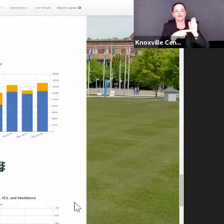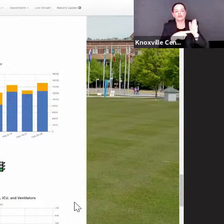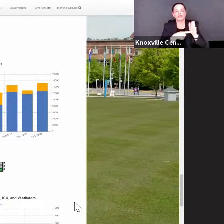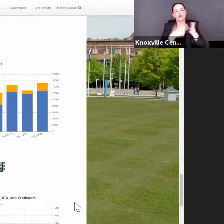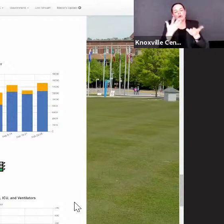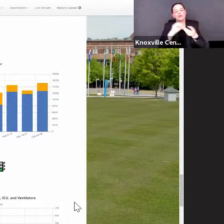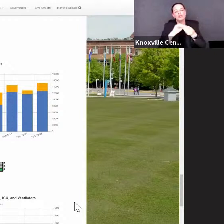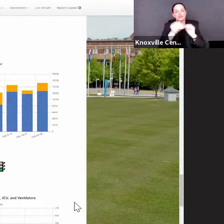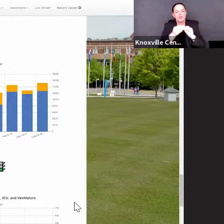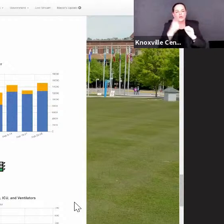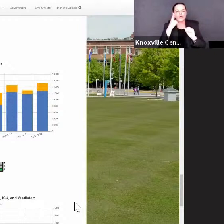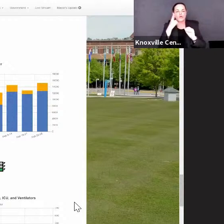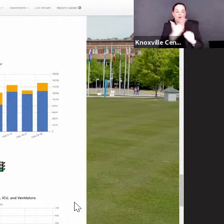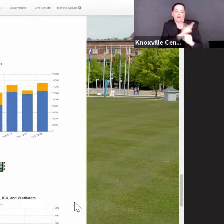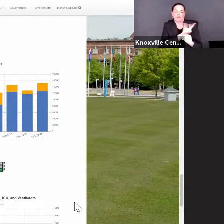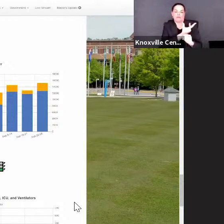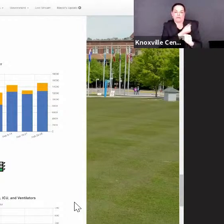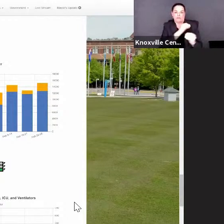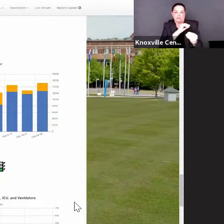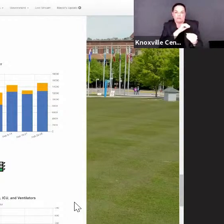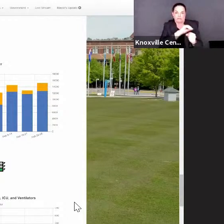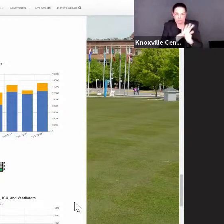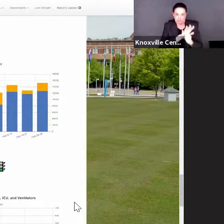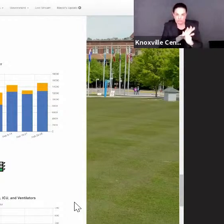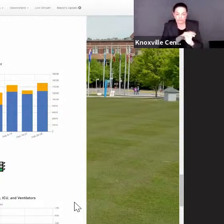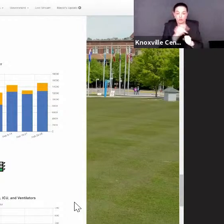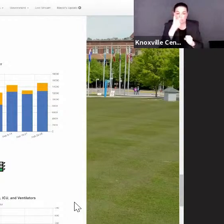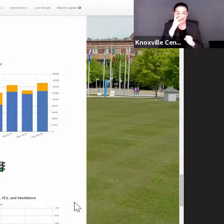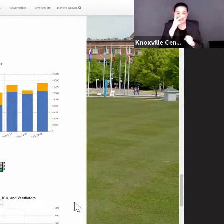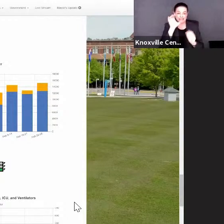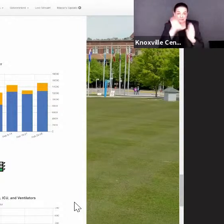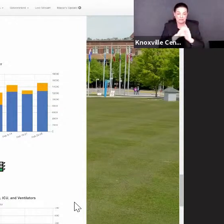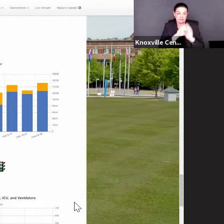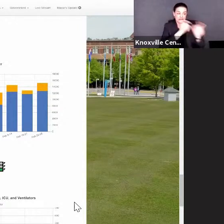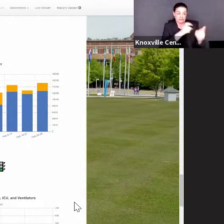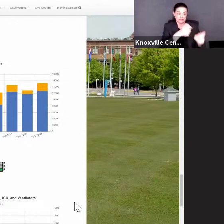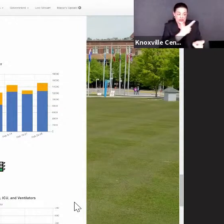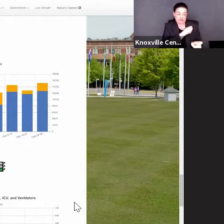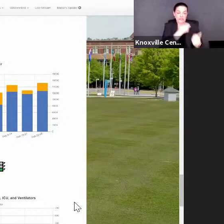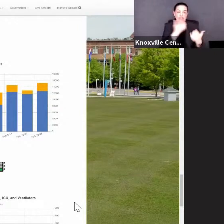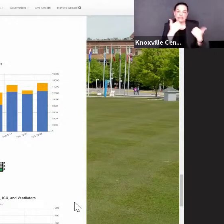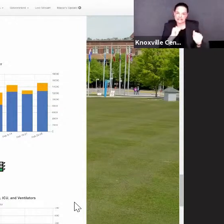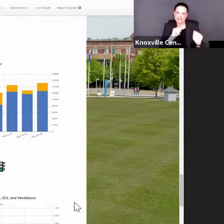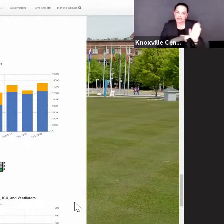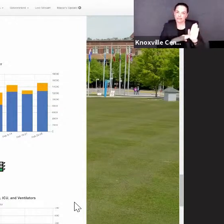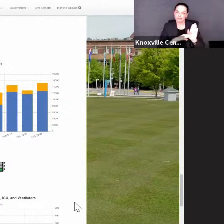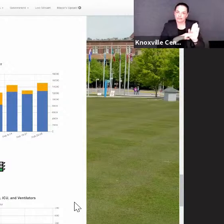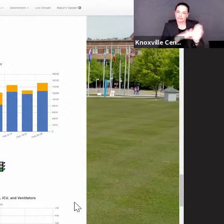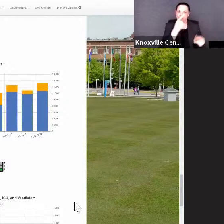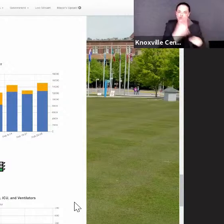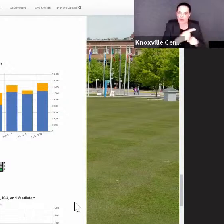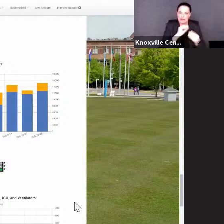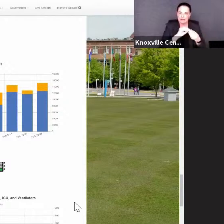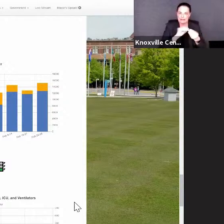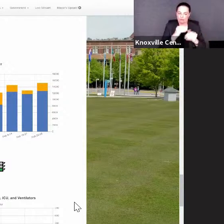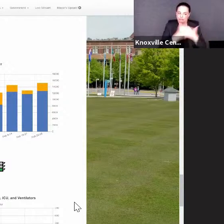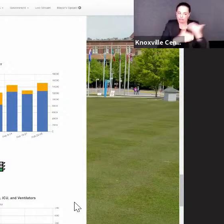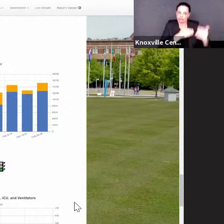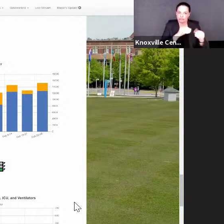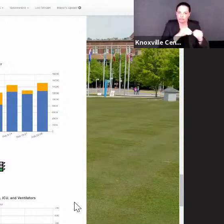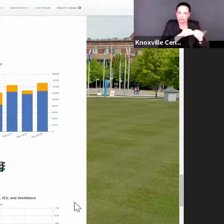to vaccine administration. As you can see from the graph, vaccine distribution continues to trend in the right direction across our